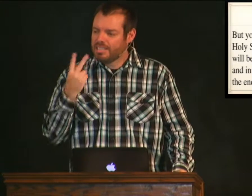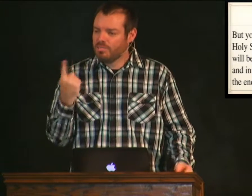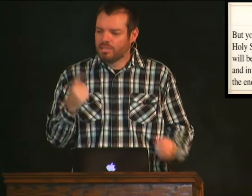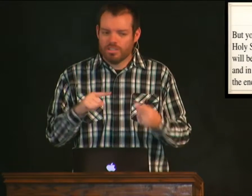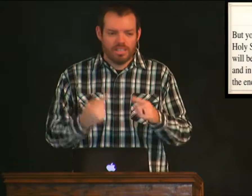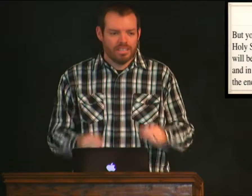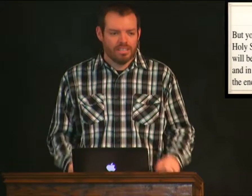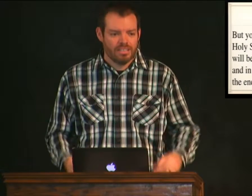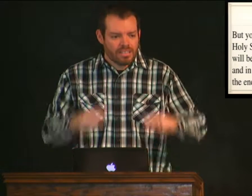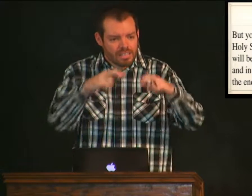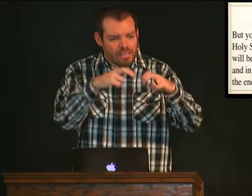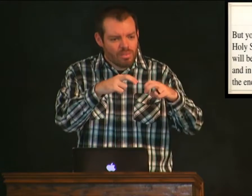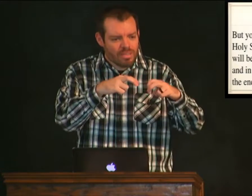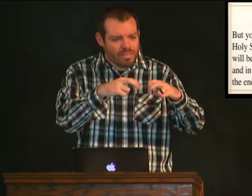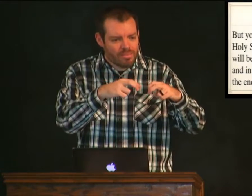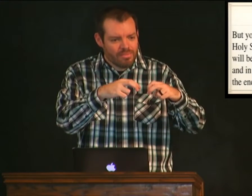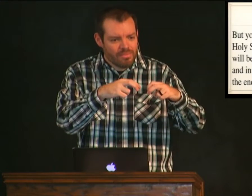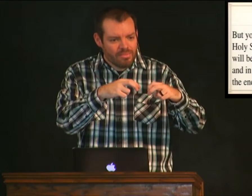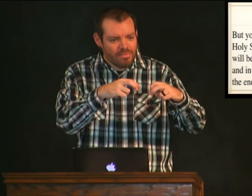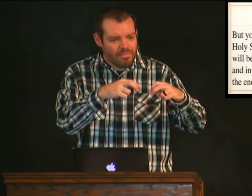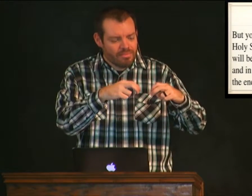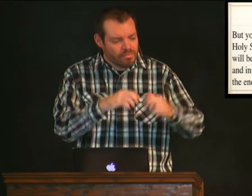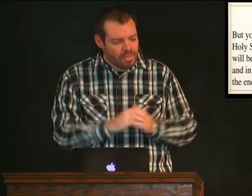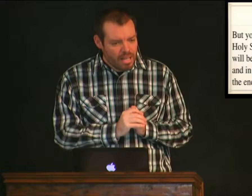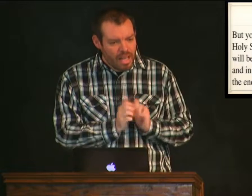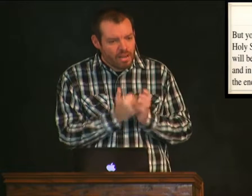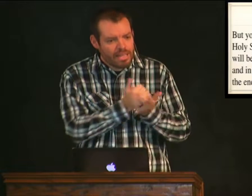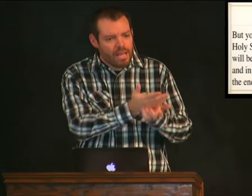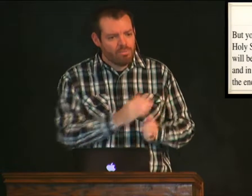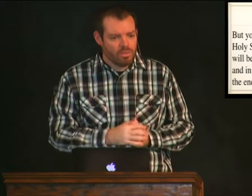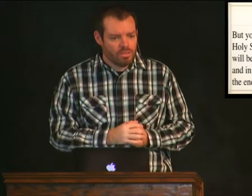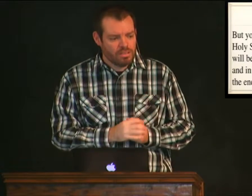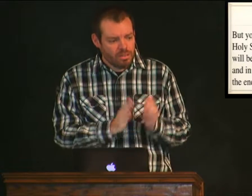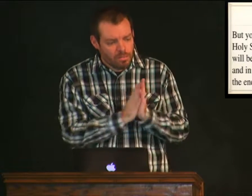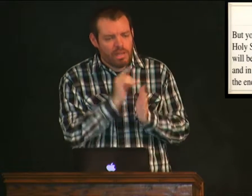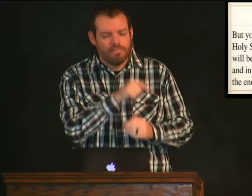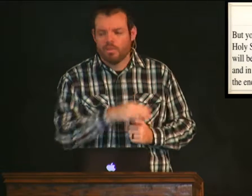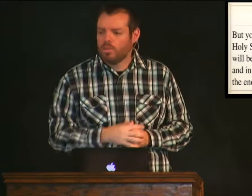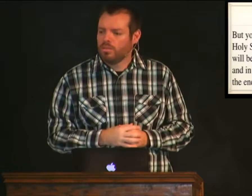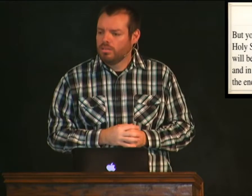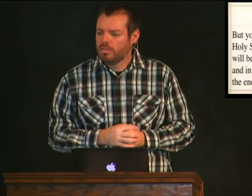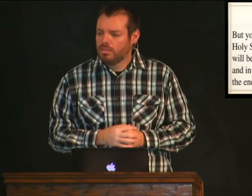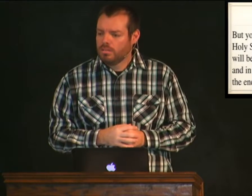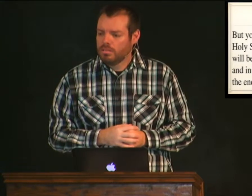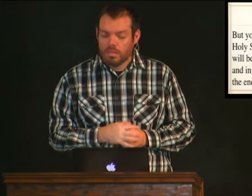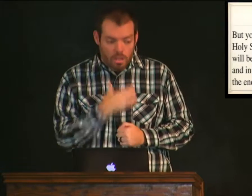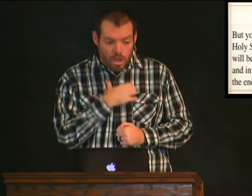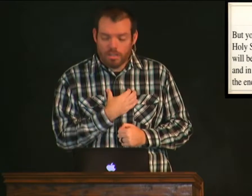You see someone hurting? Sit with them. How can I help you? I pray for you.